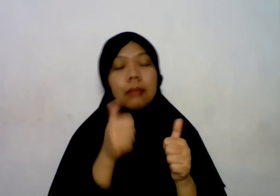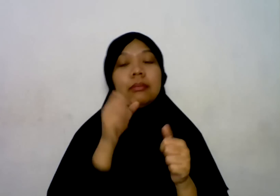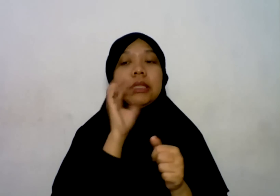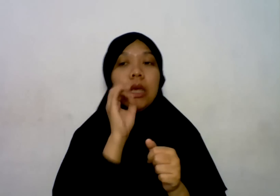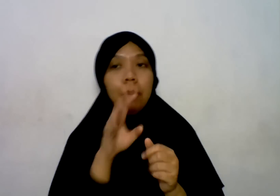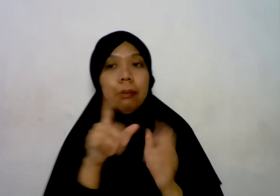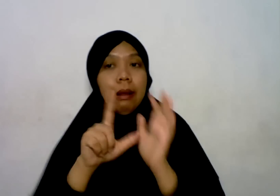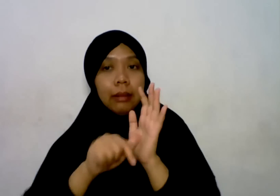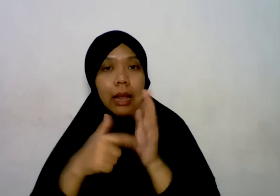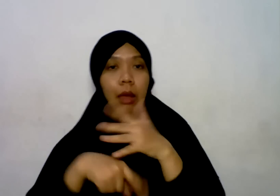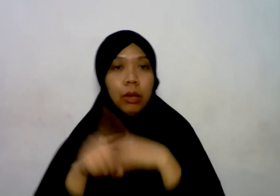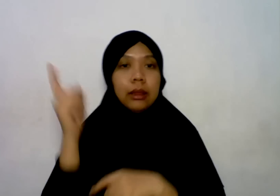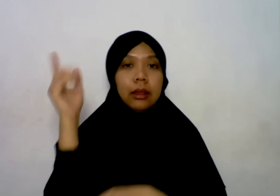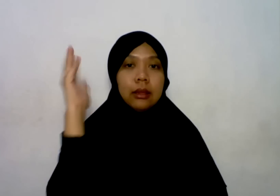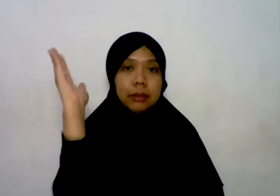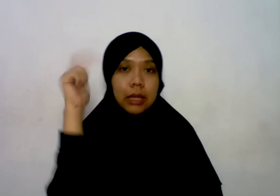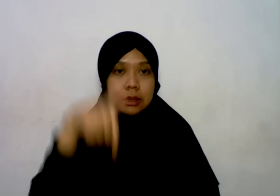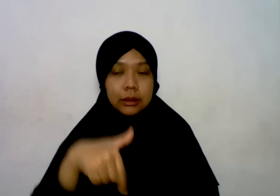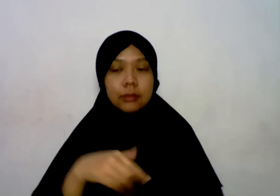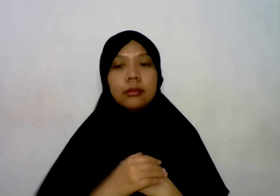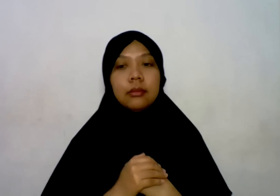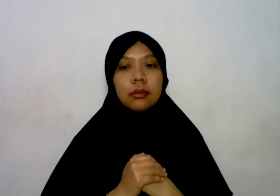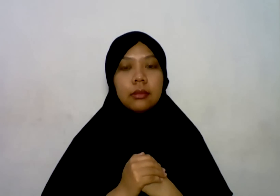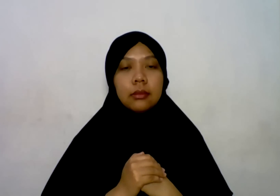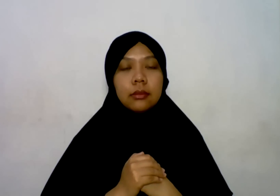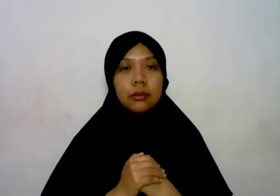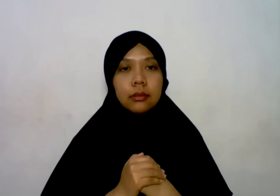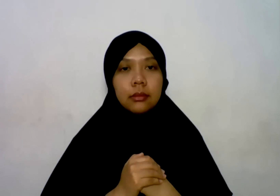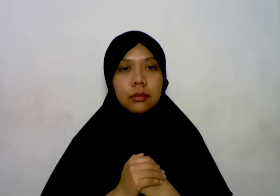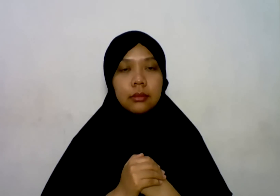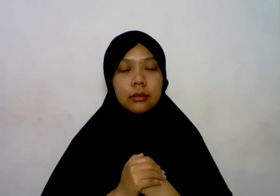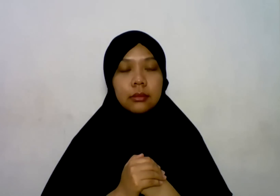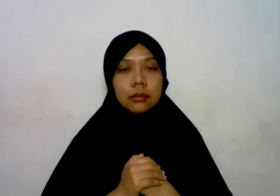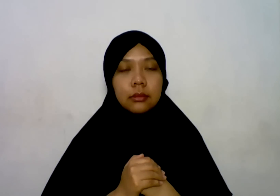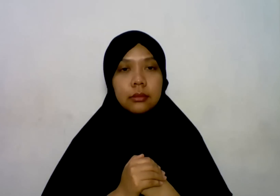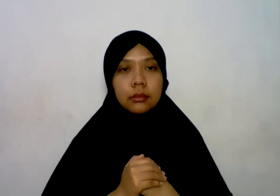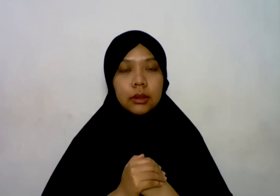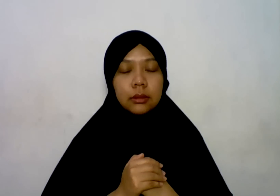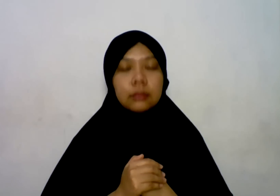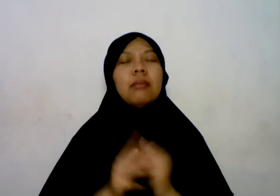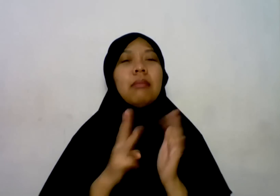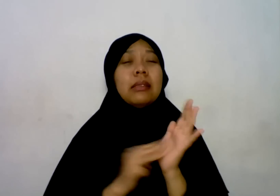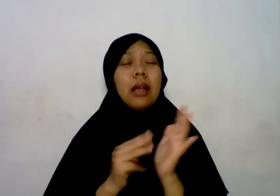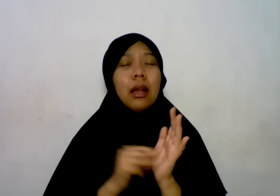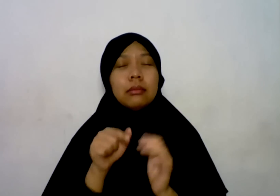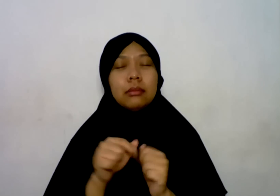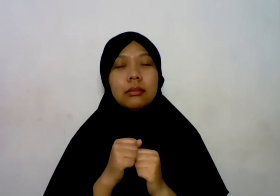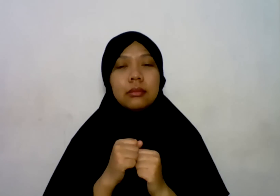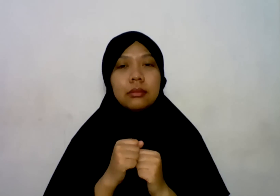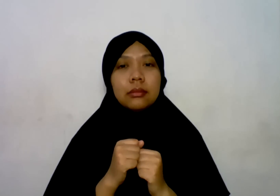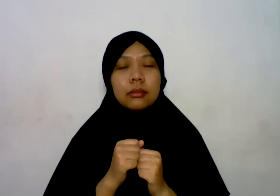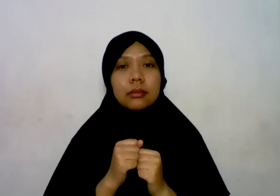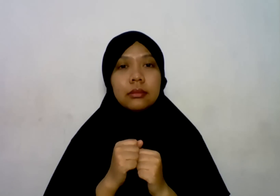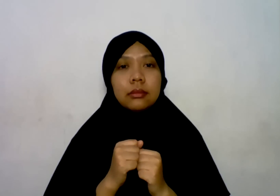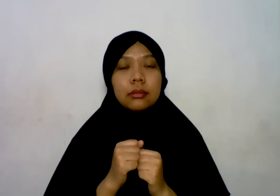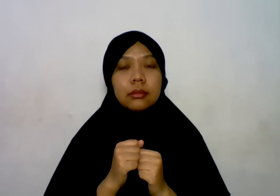that misconstruction of problem is dangerous because it will lead to wrong solutions. You know, many people always